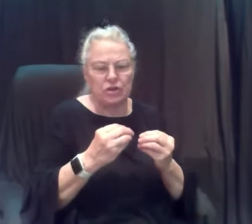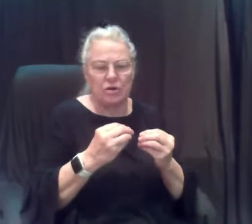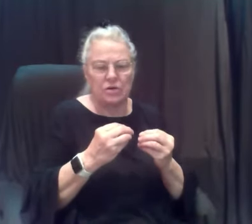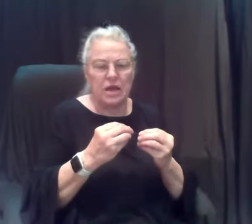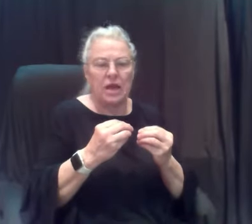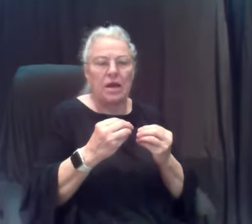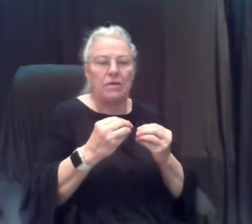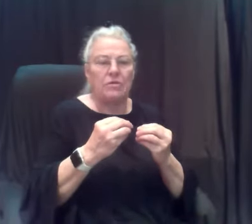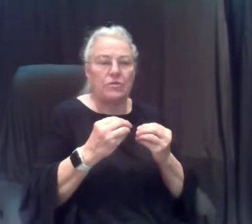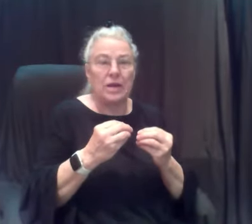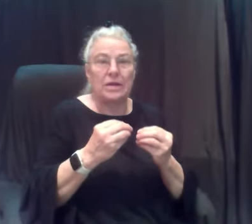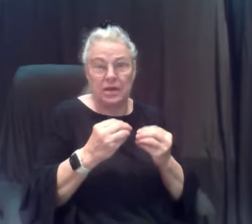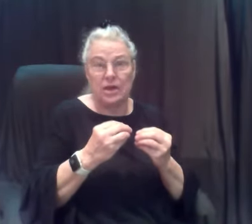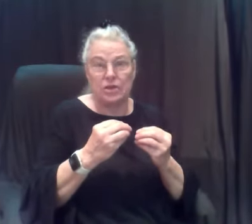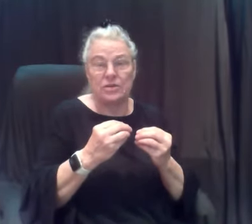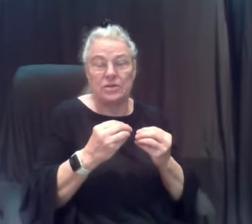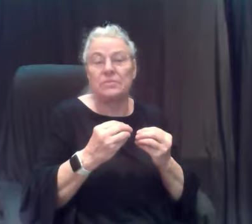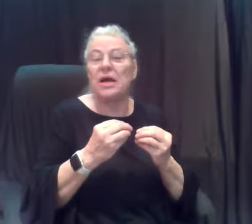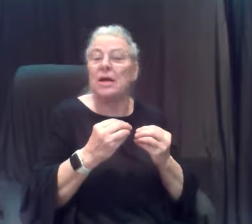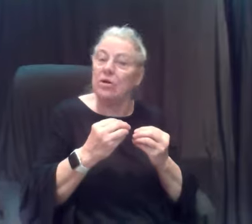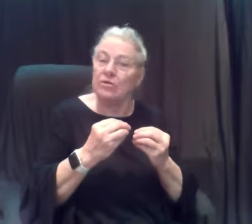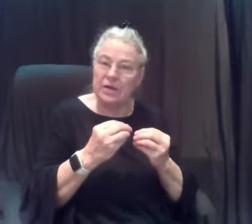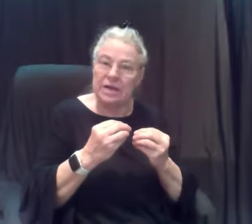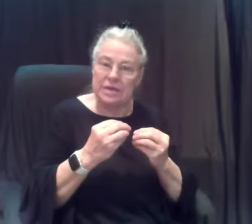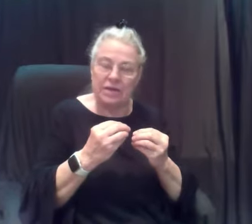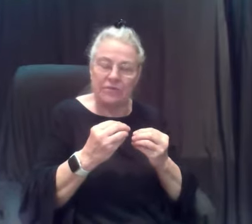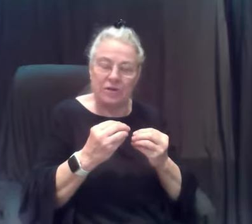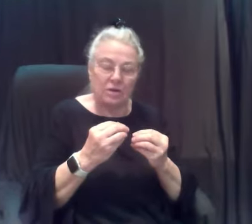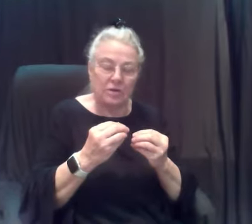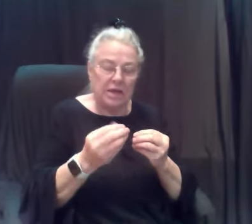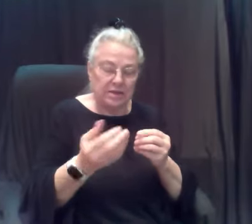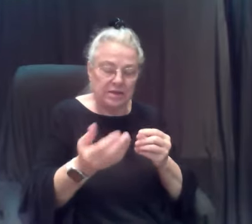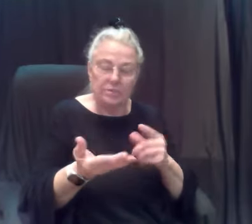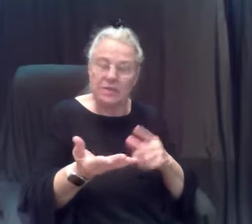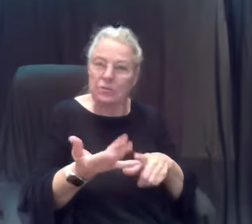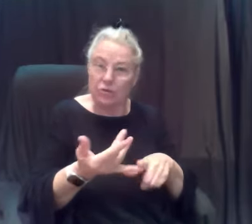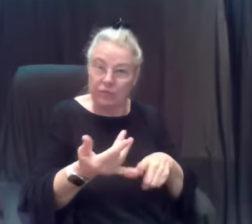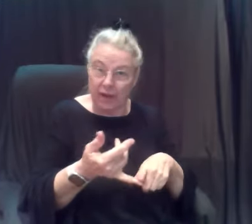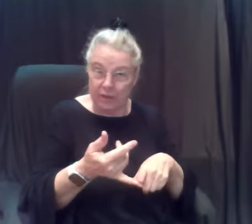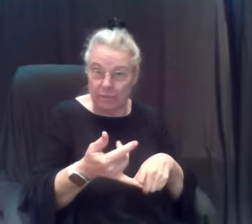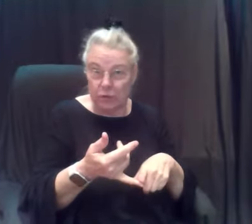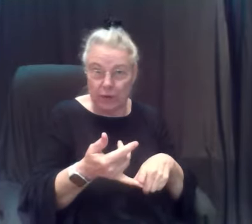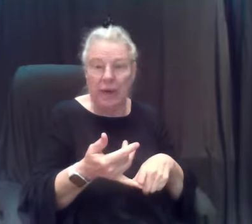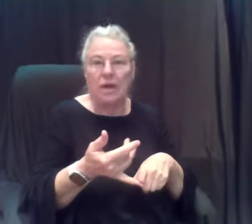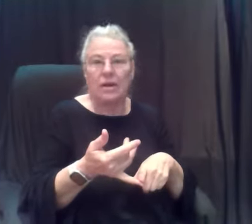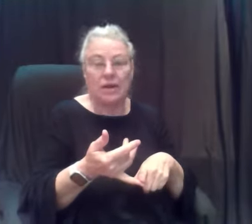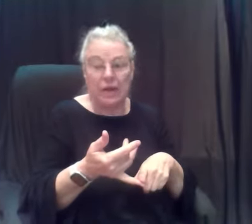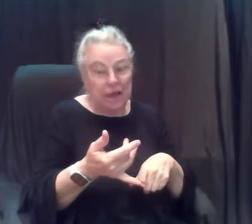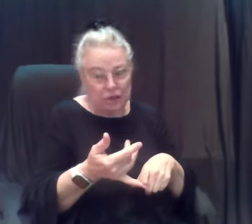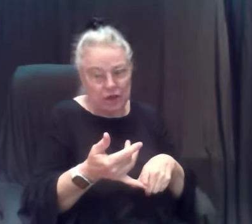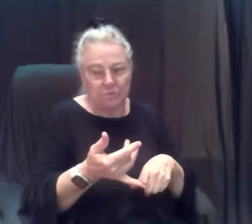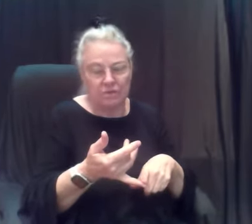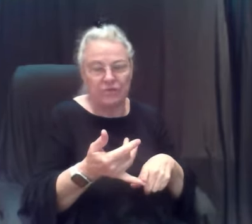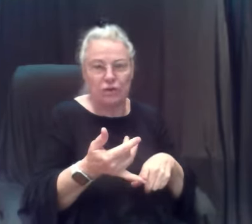songs, translations sometimes are very difficult. Sometimes you'll find them doing King James